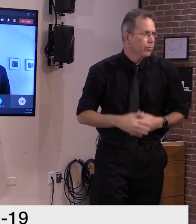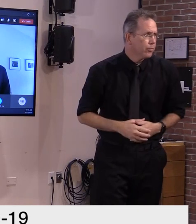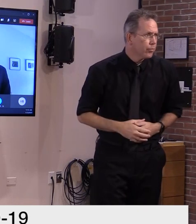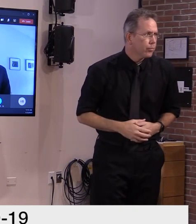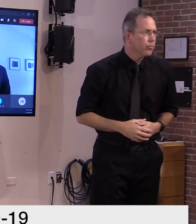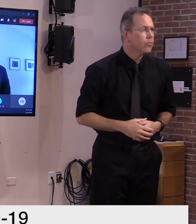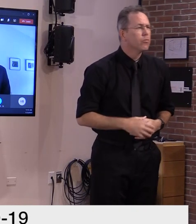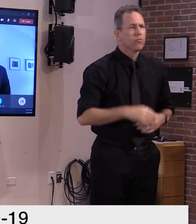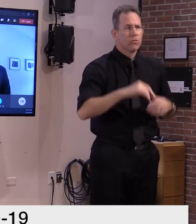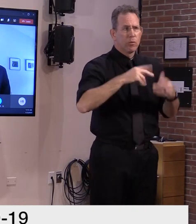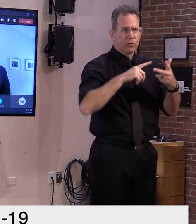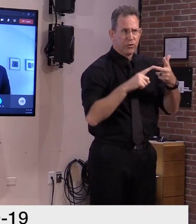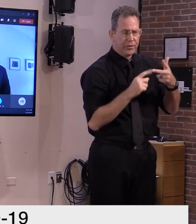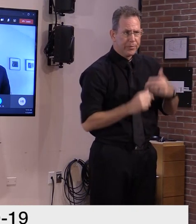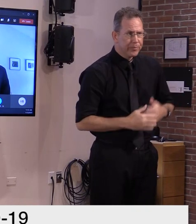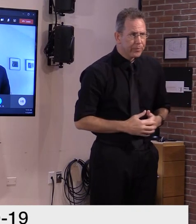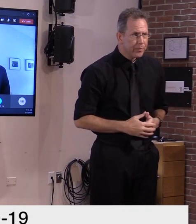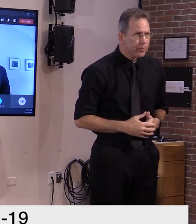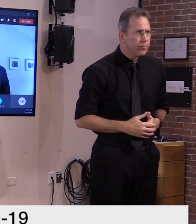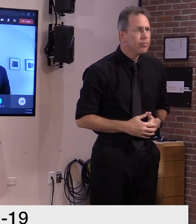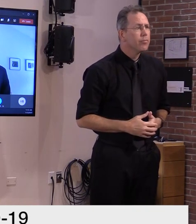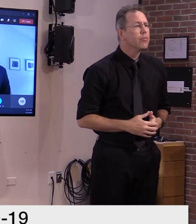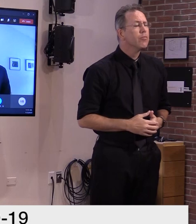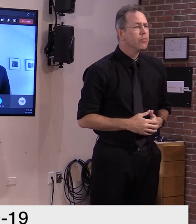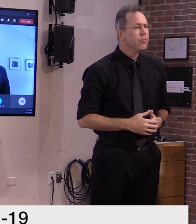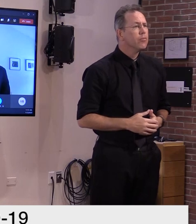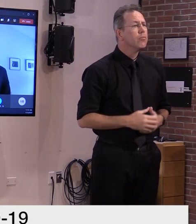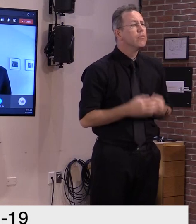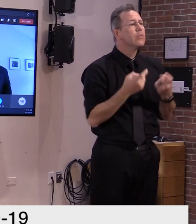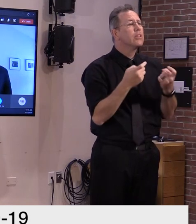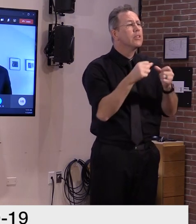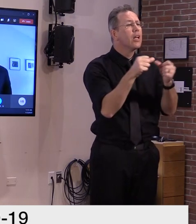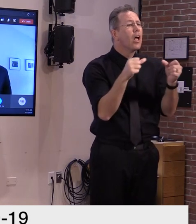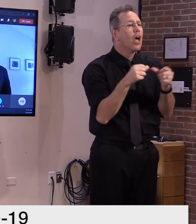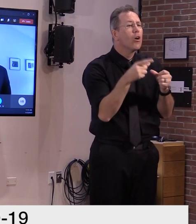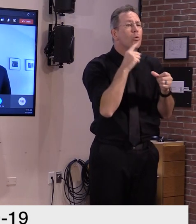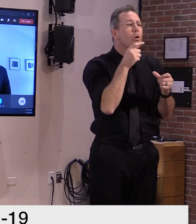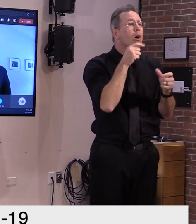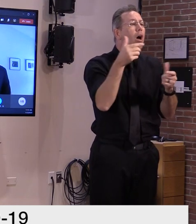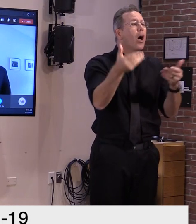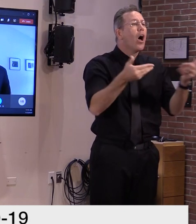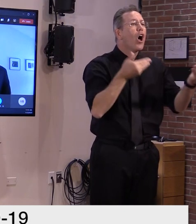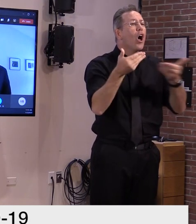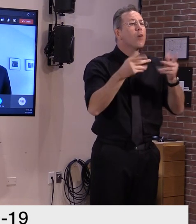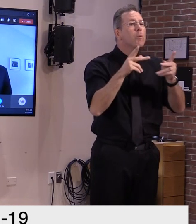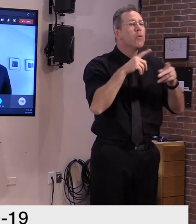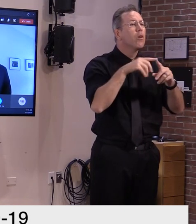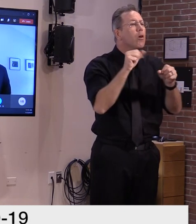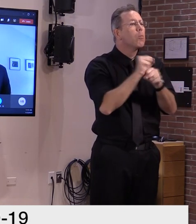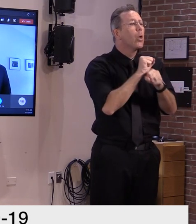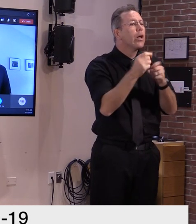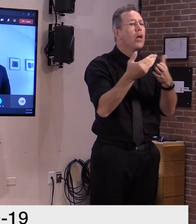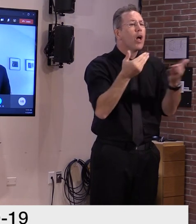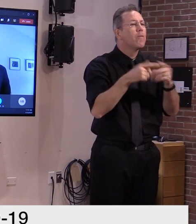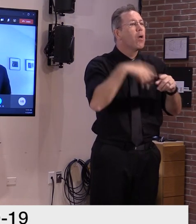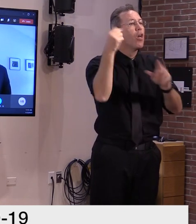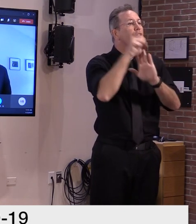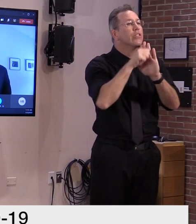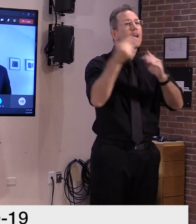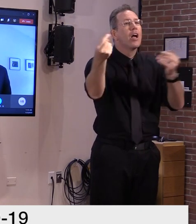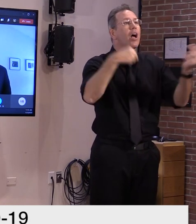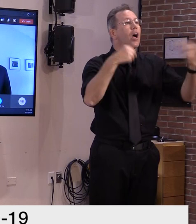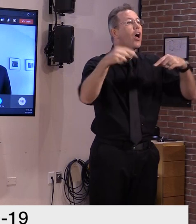reduce the reliance on out-of-state staff. When you think about weekend warriors who come up to do ski